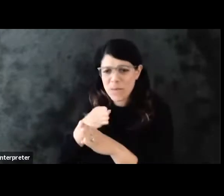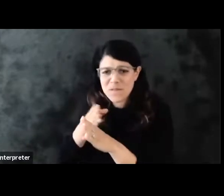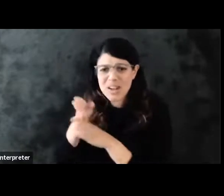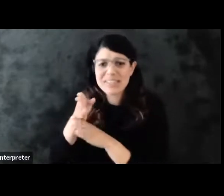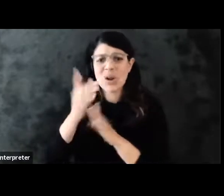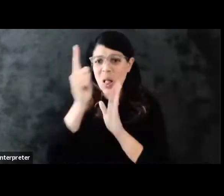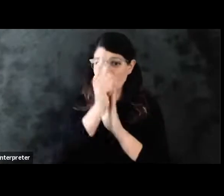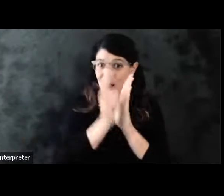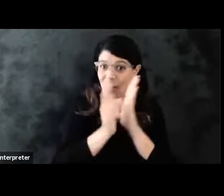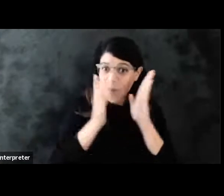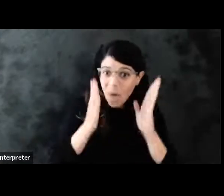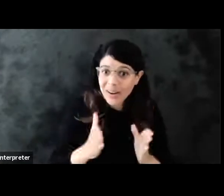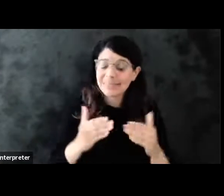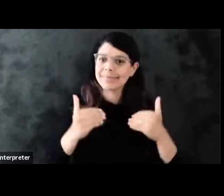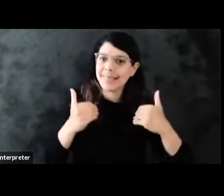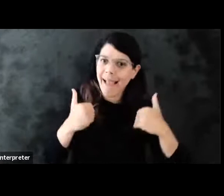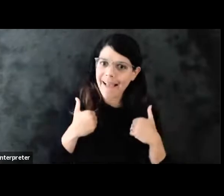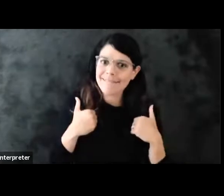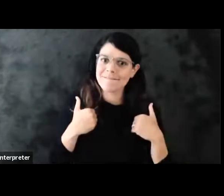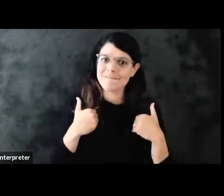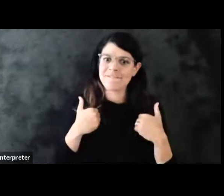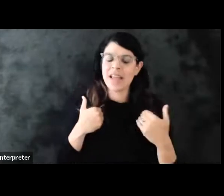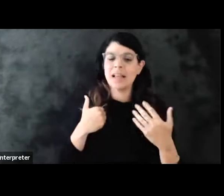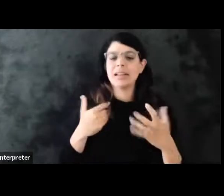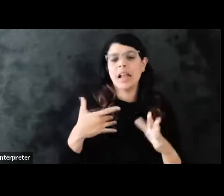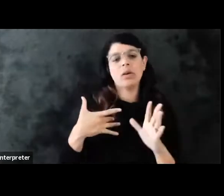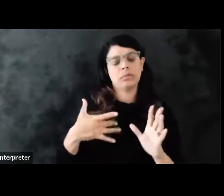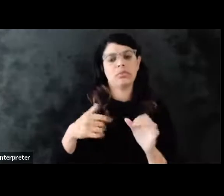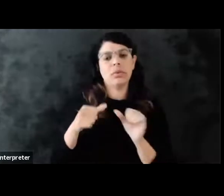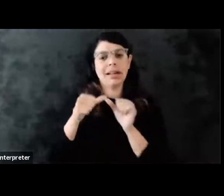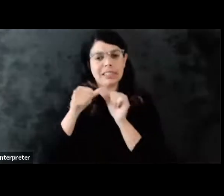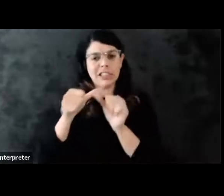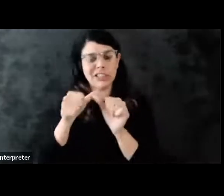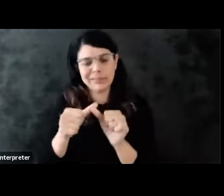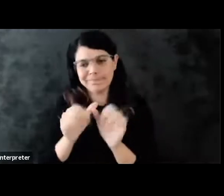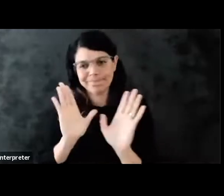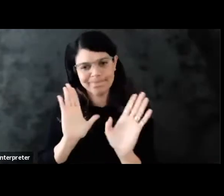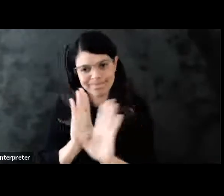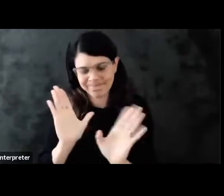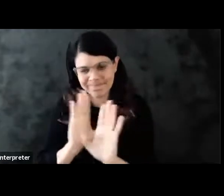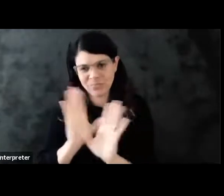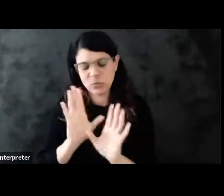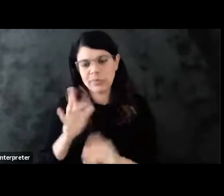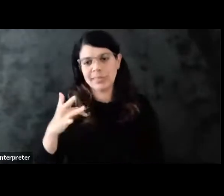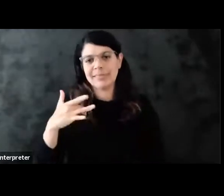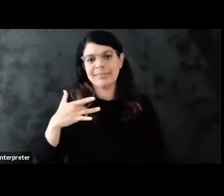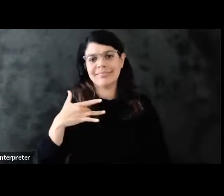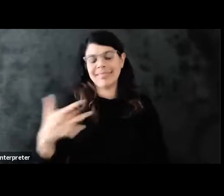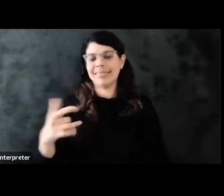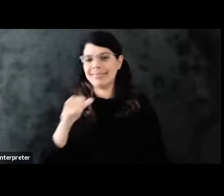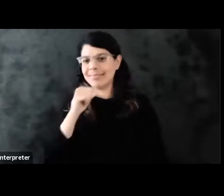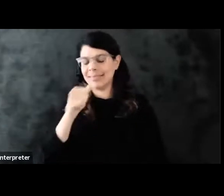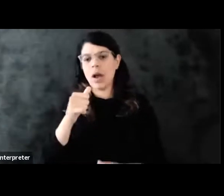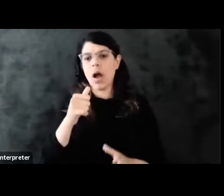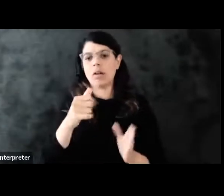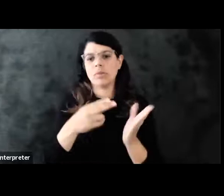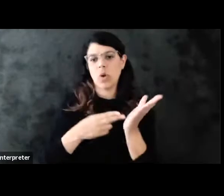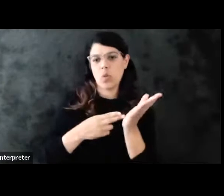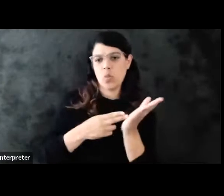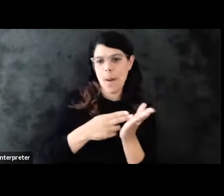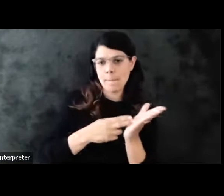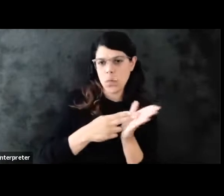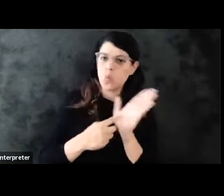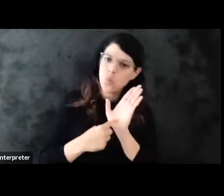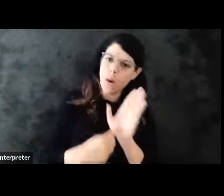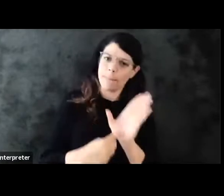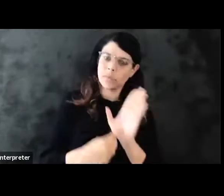happen to continue to be underrepresented in professions, particularly in the law professions, right? But one of the things